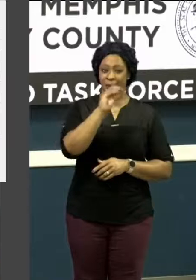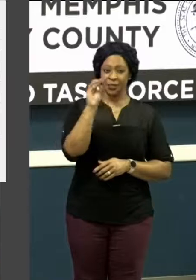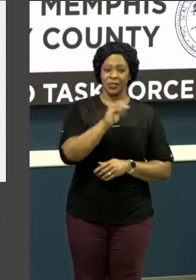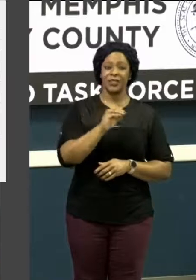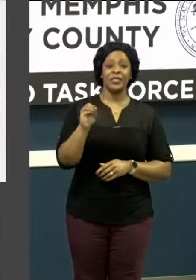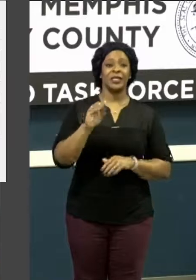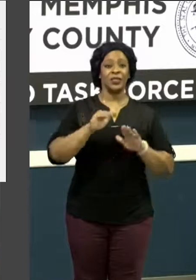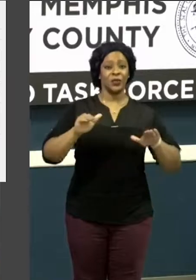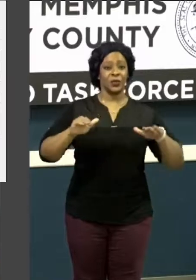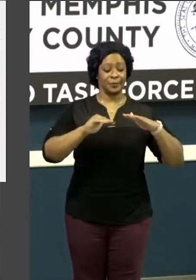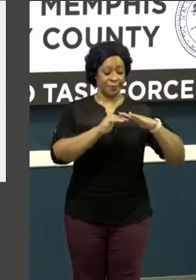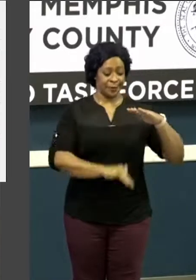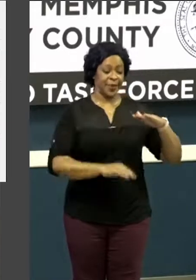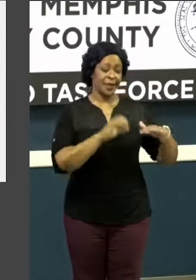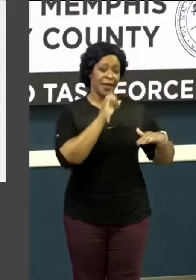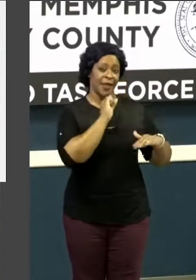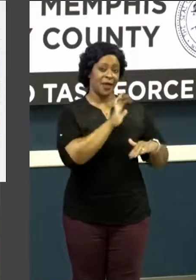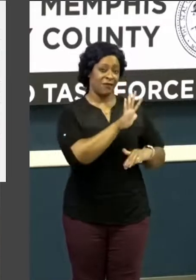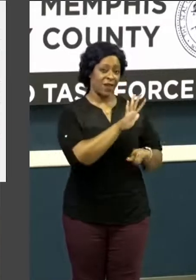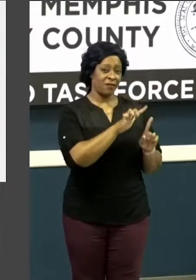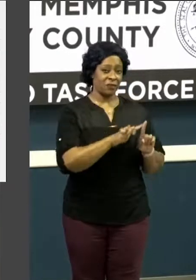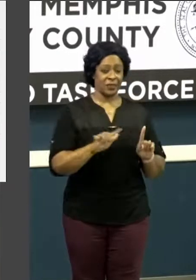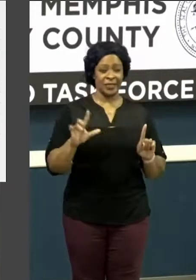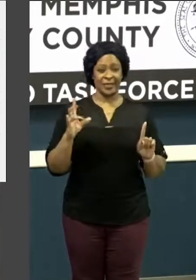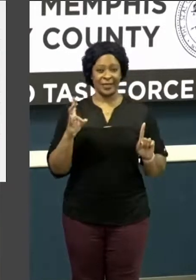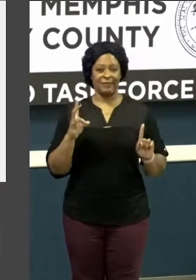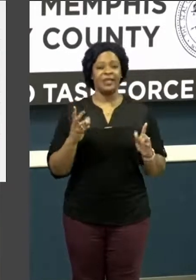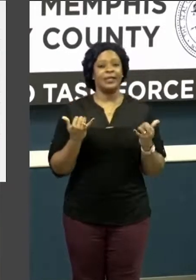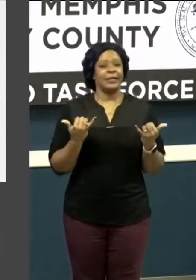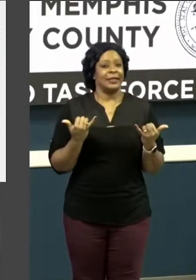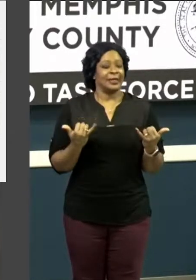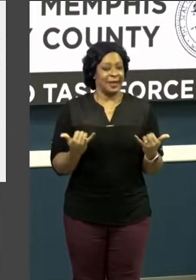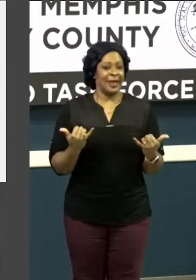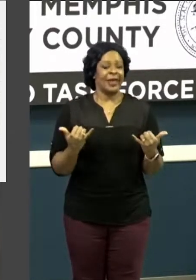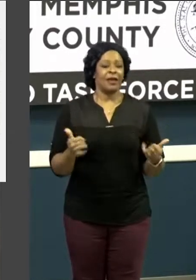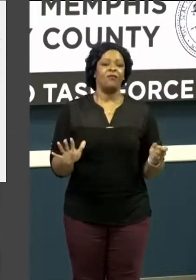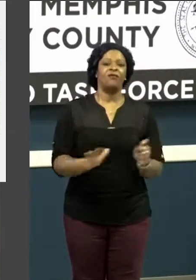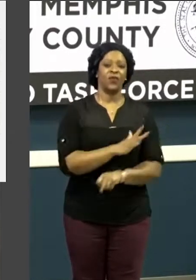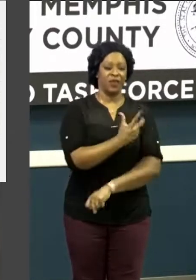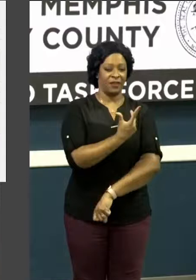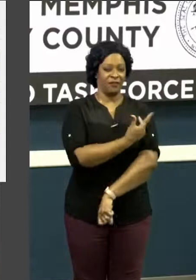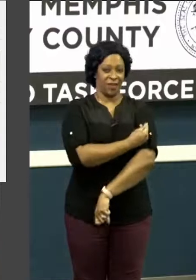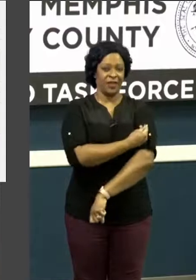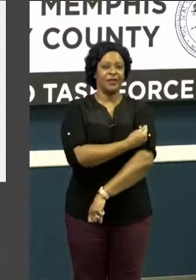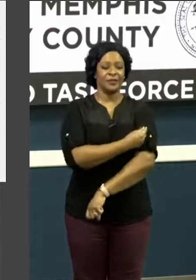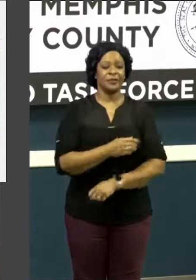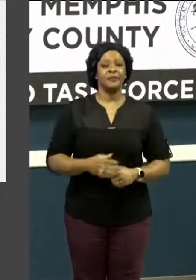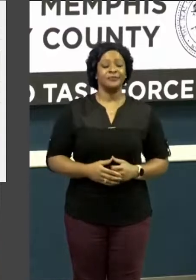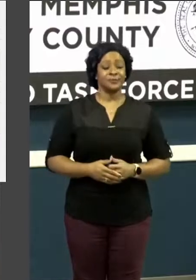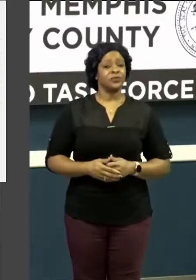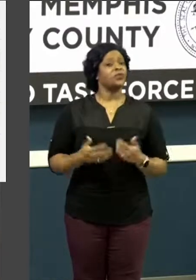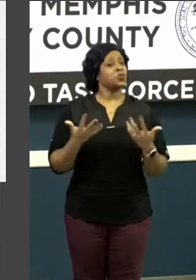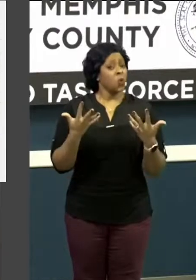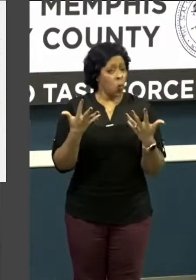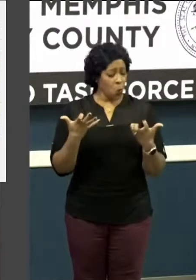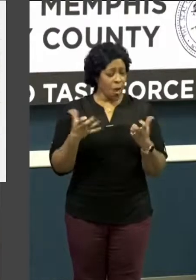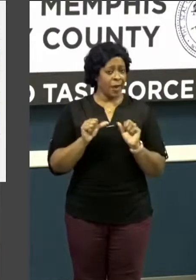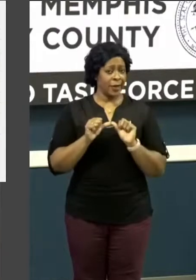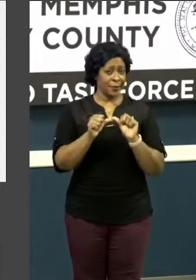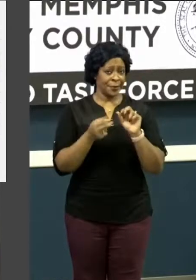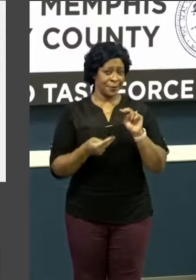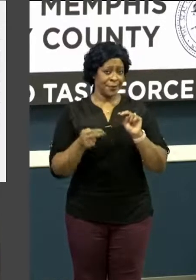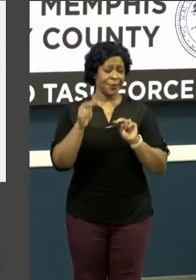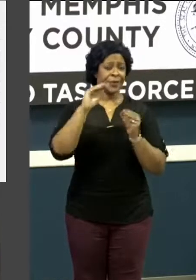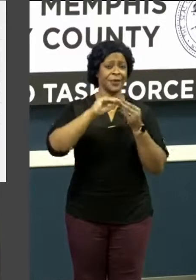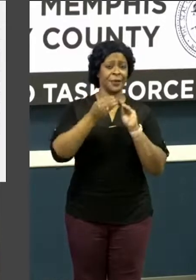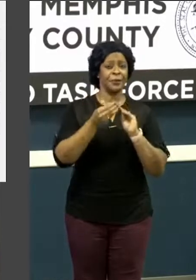25.9% of children ages 5 to 17 are now fully vaccinated, but we would like to increase all of